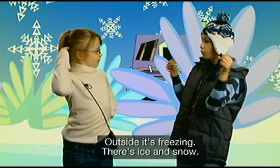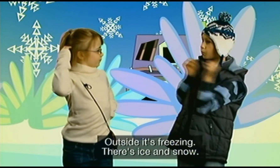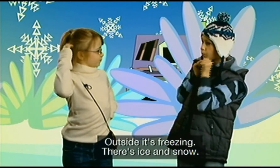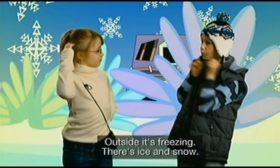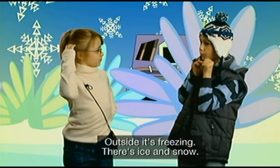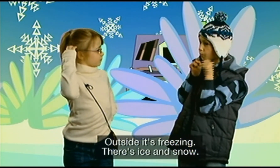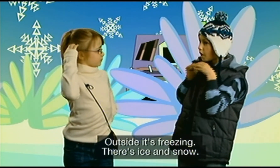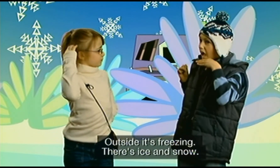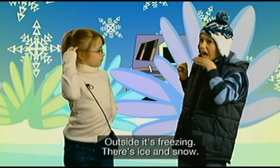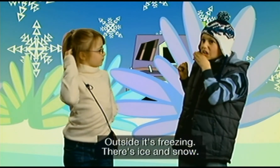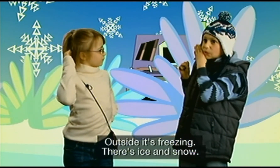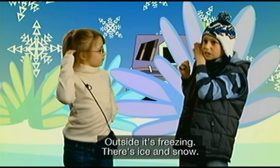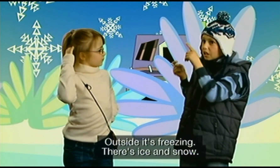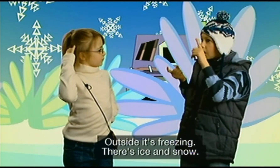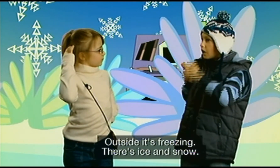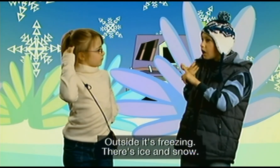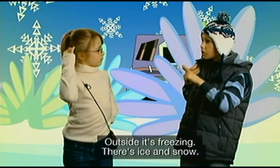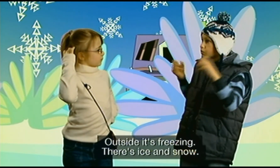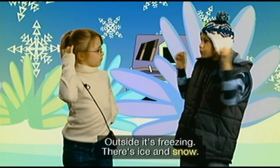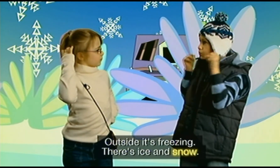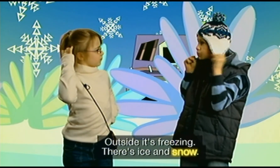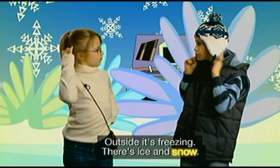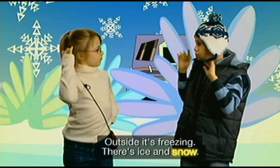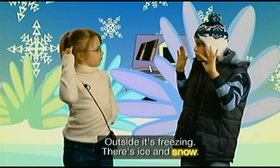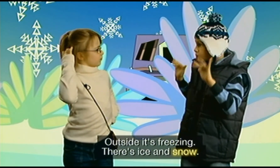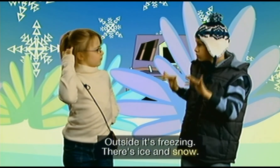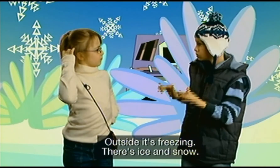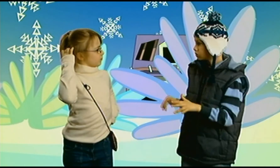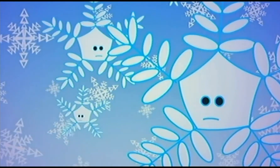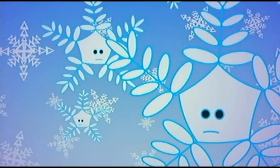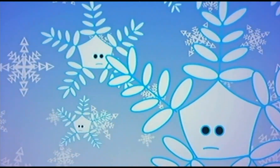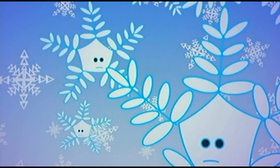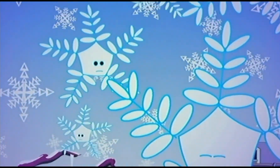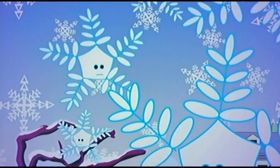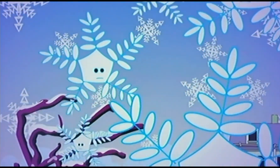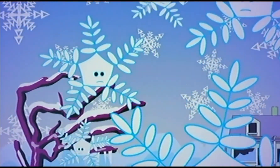Outside it's freezing. There's ice and snow.